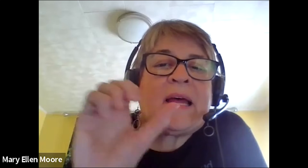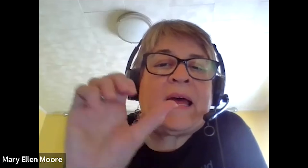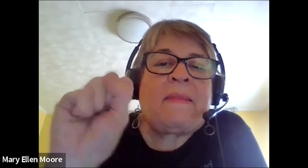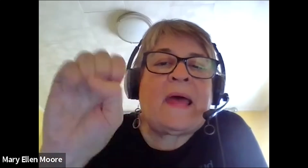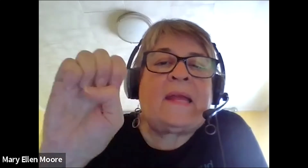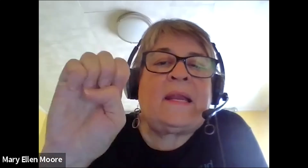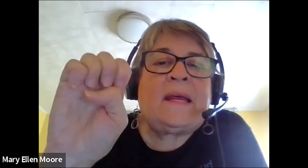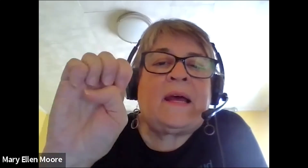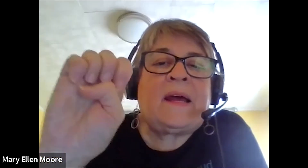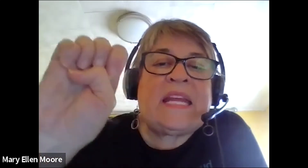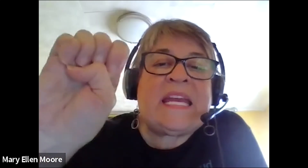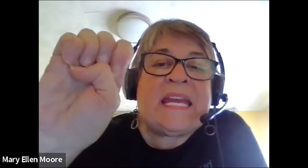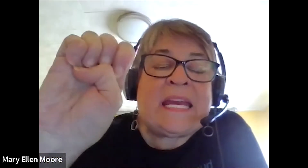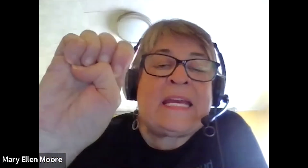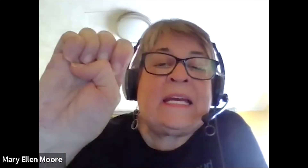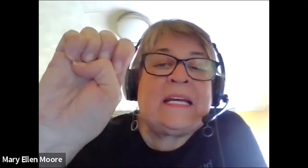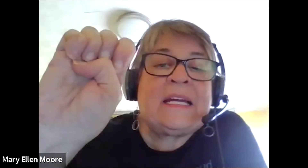And then an E.